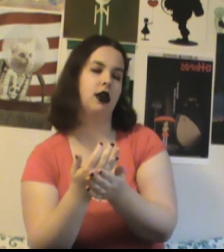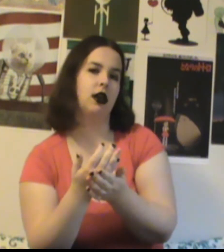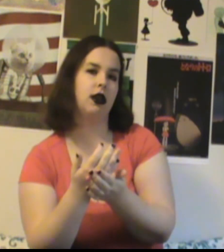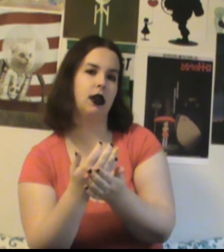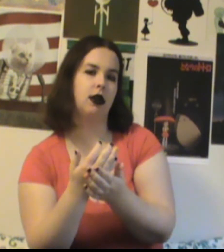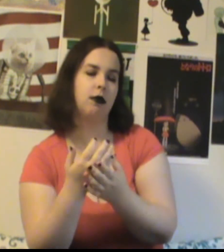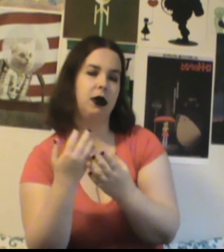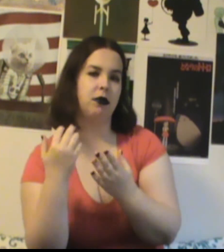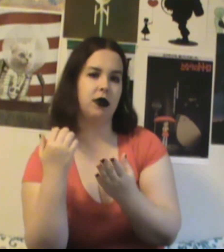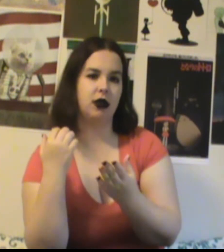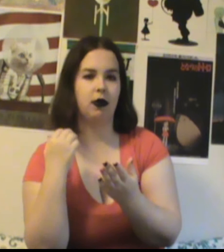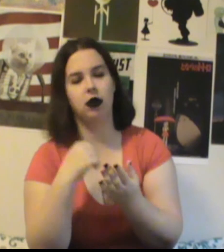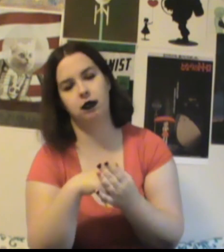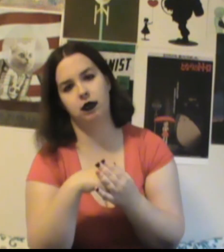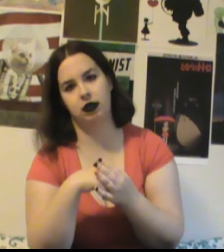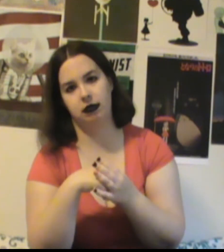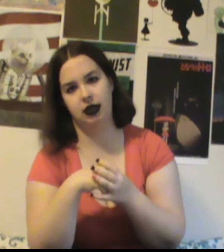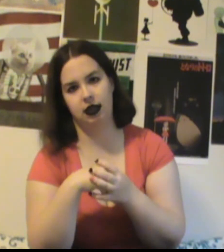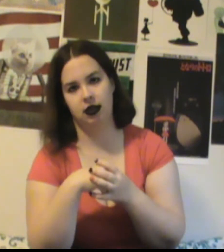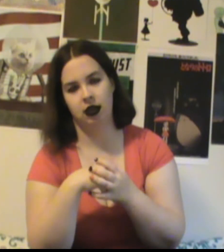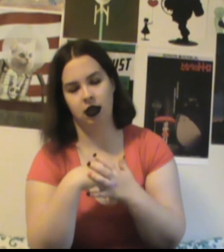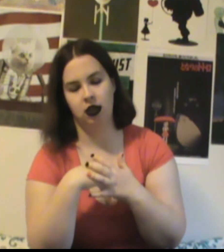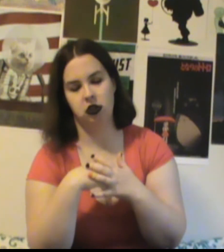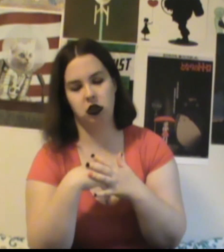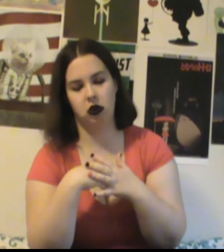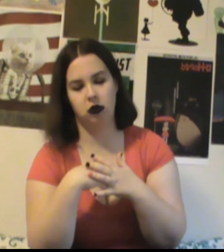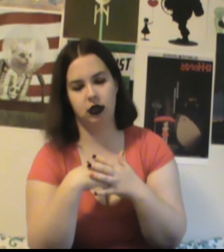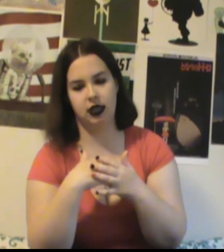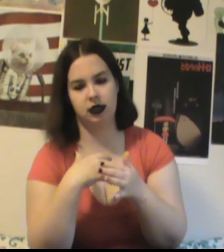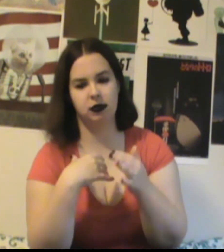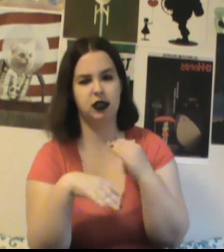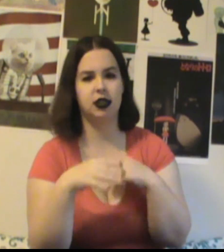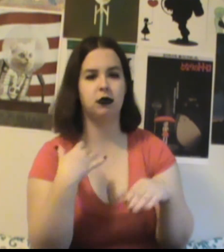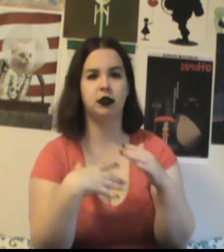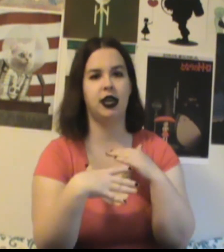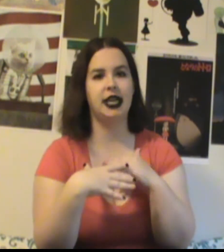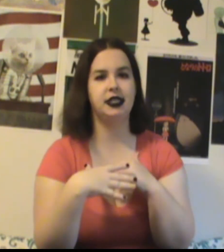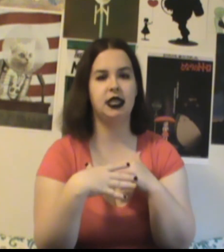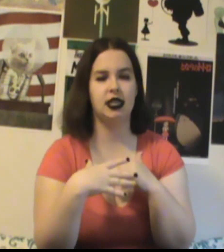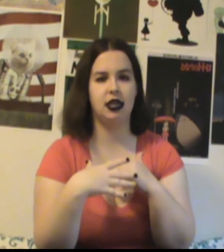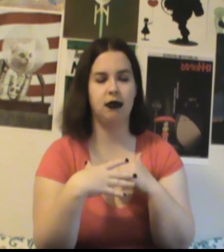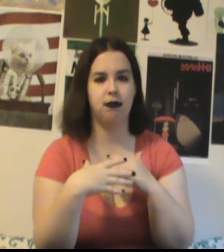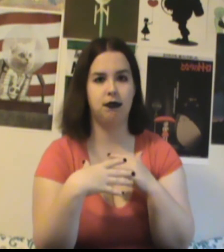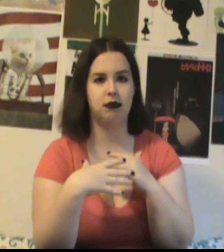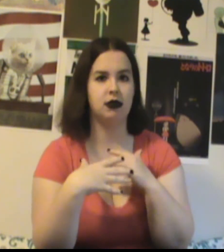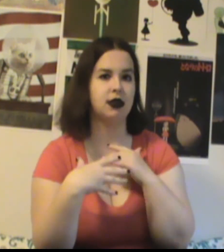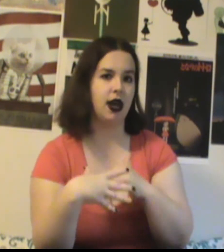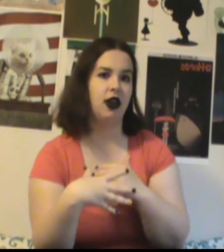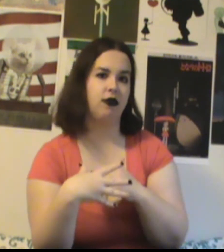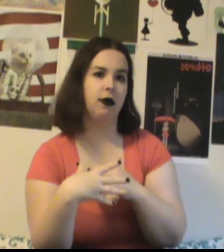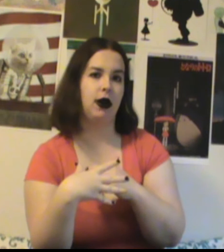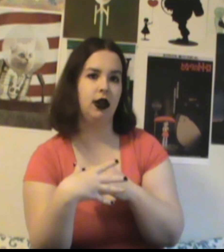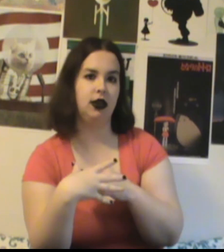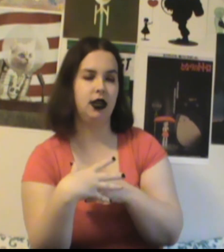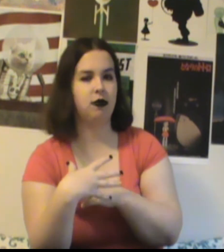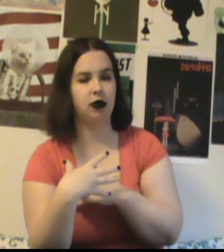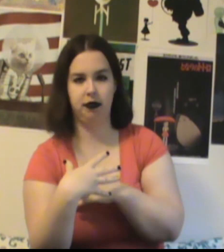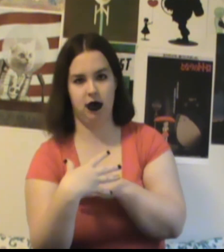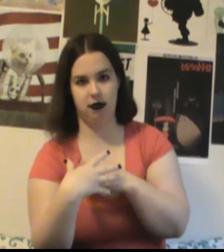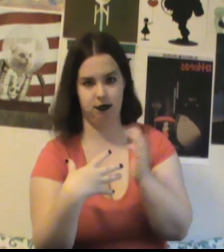the people that were on board the plane show these residual signs that they died for a while and then were brought